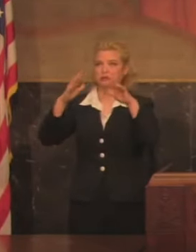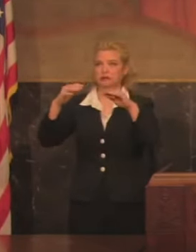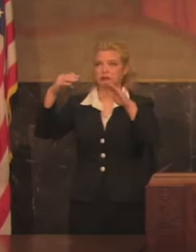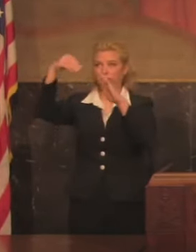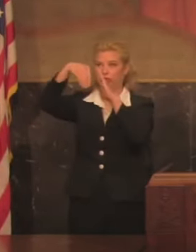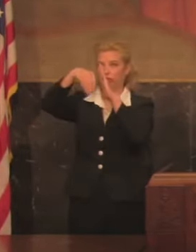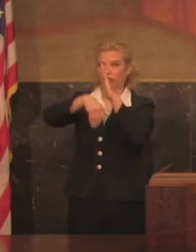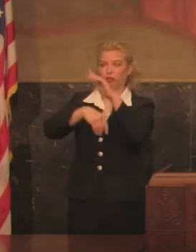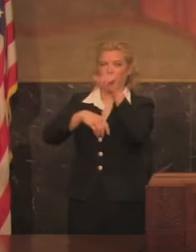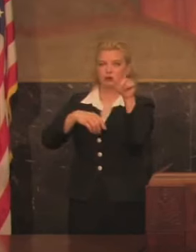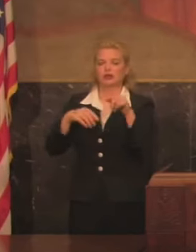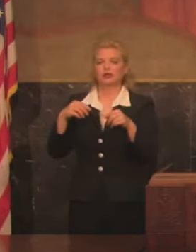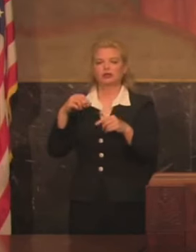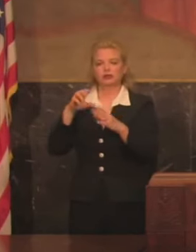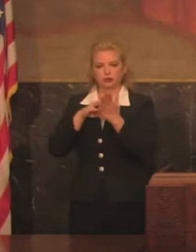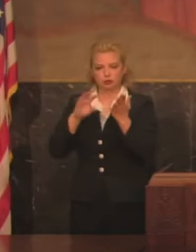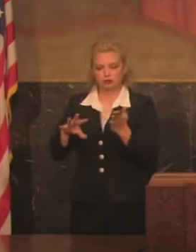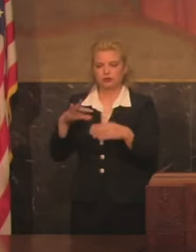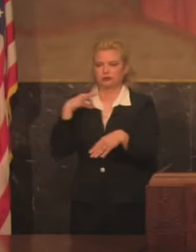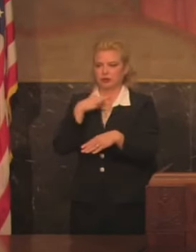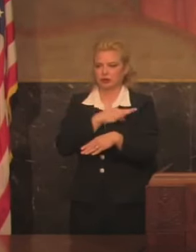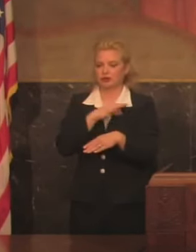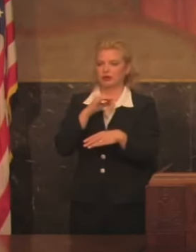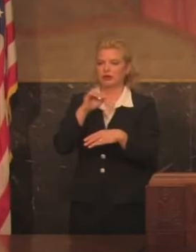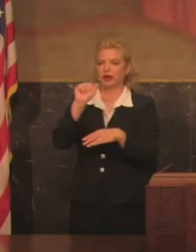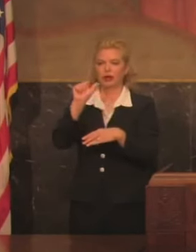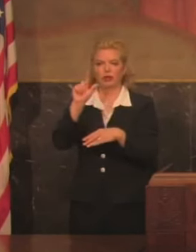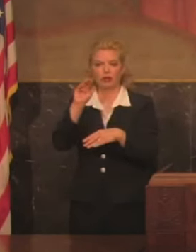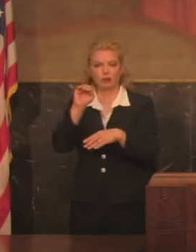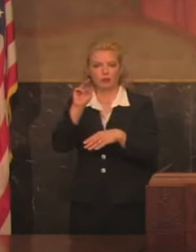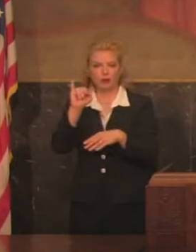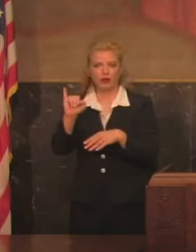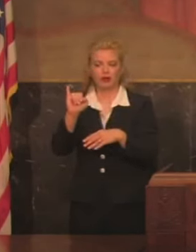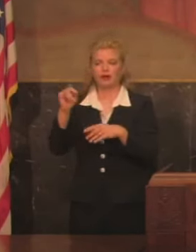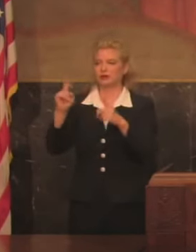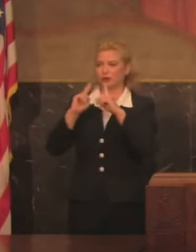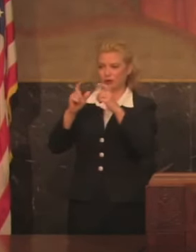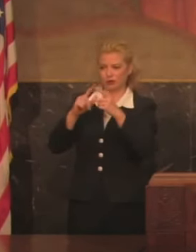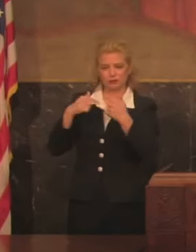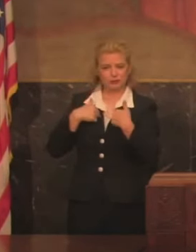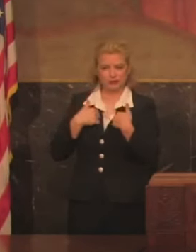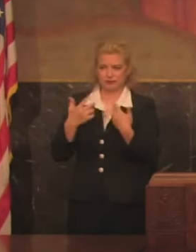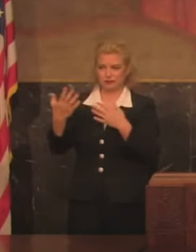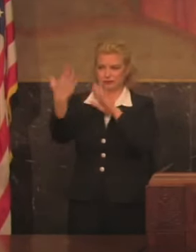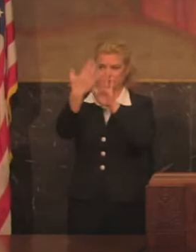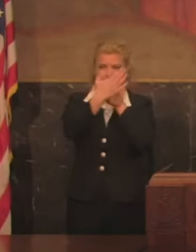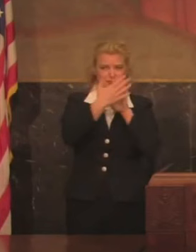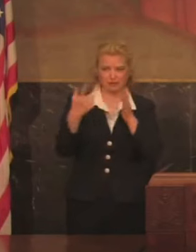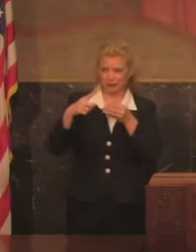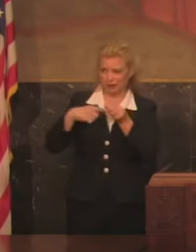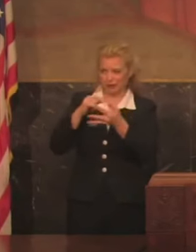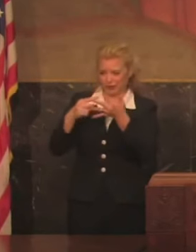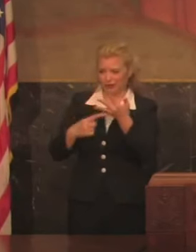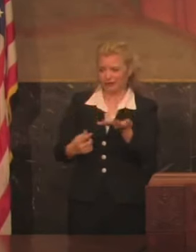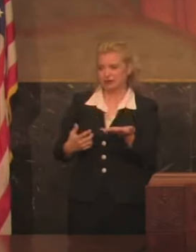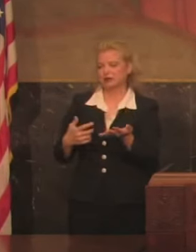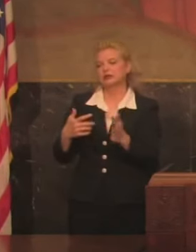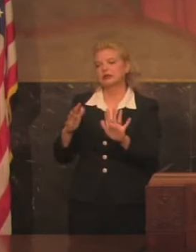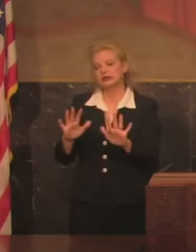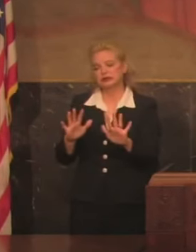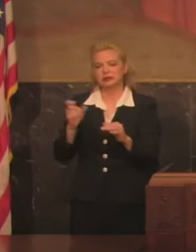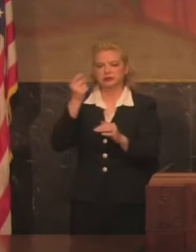students and faculty and alumni and others have spoken about to me personally. While we can't afford to do everything we would like to